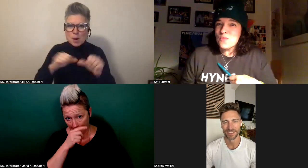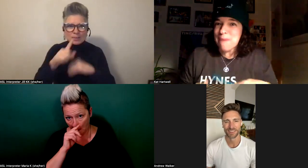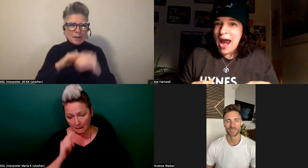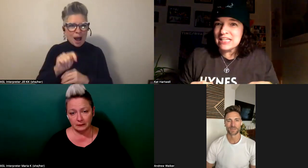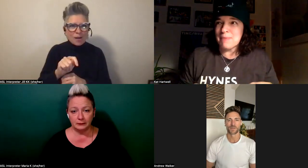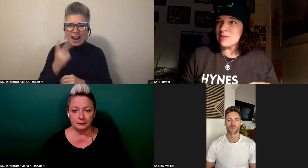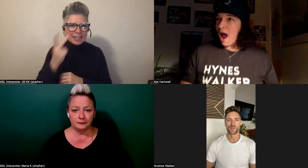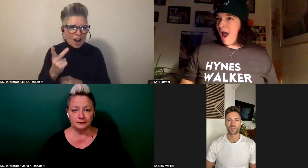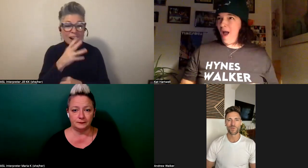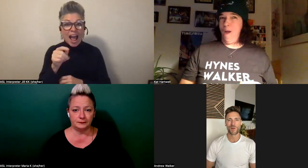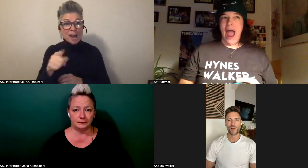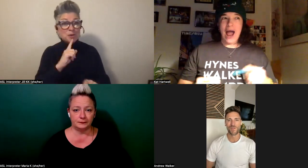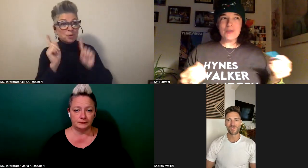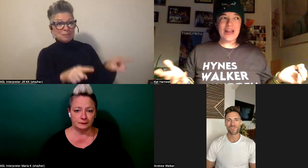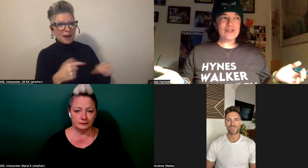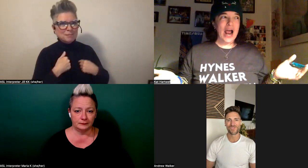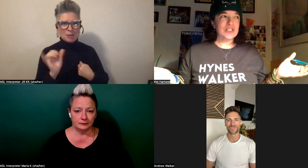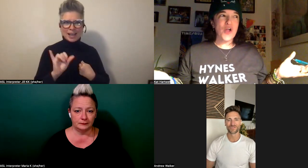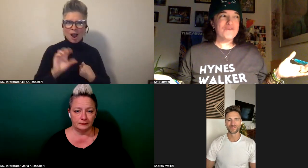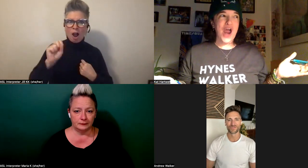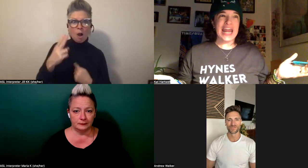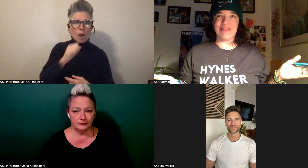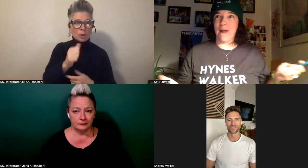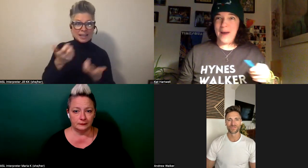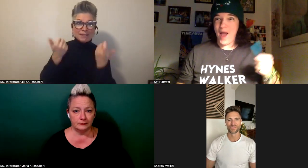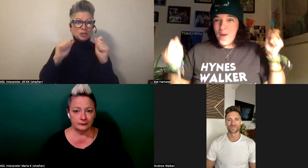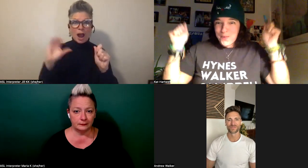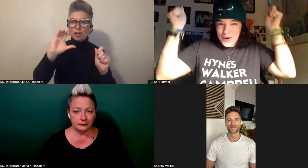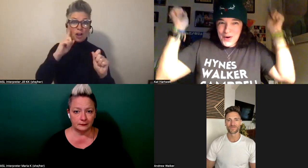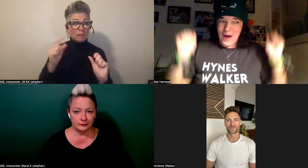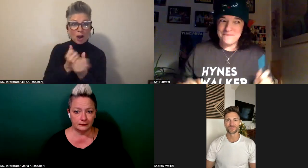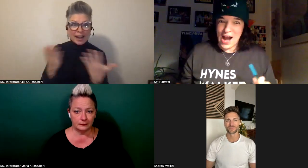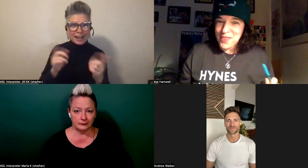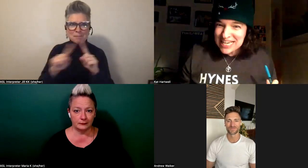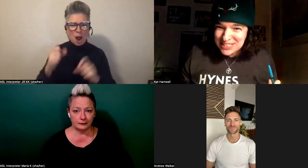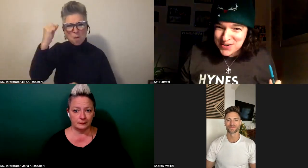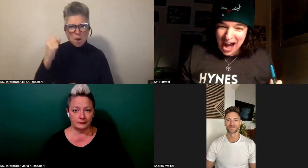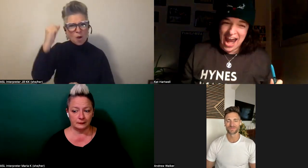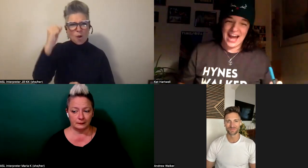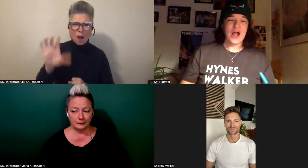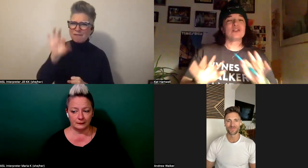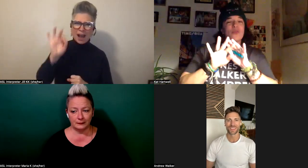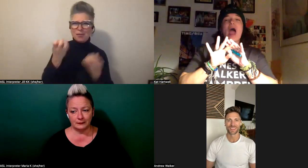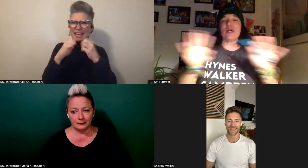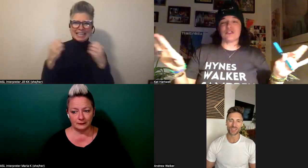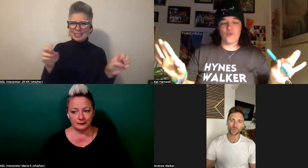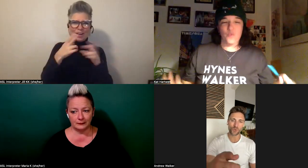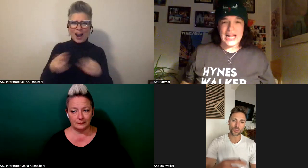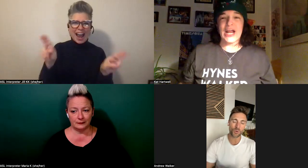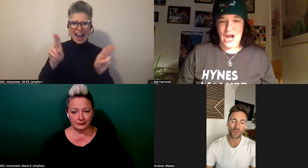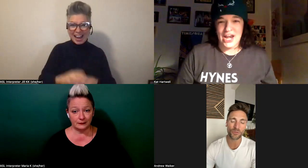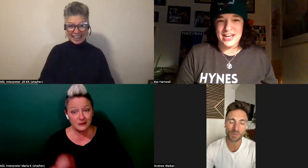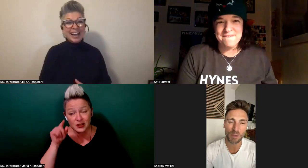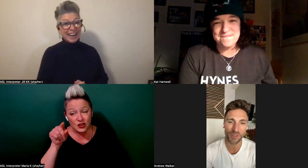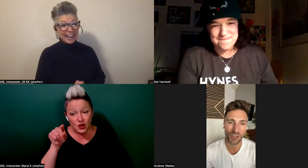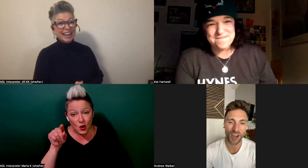you responded to me. I was like, I wasn't even trying to look for anything, but I found the Easter egg. So that was you